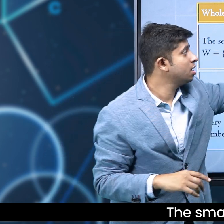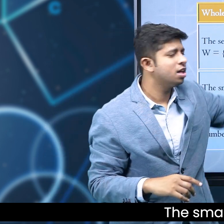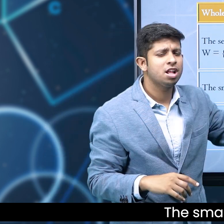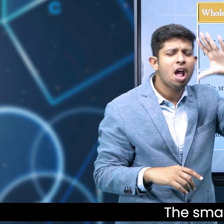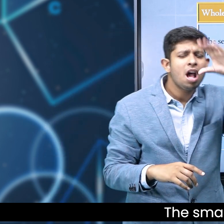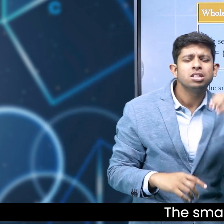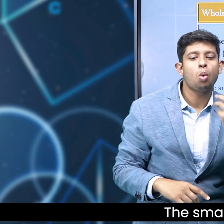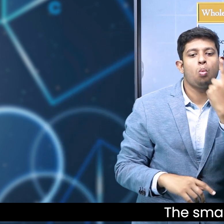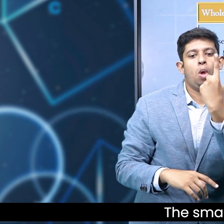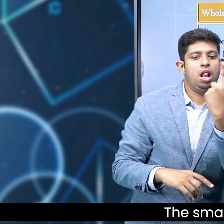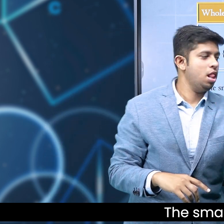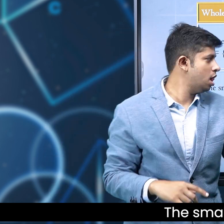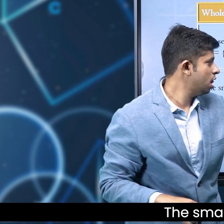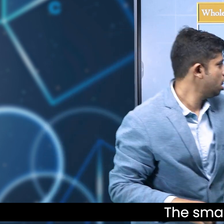The smallest natural number is 1.